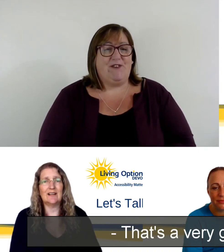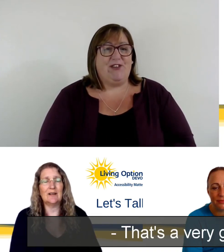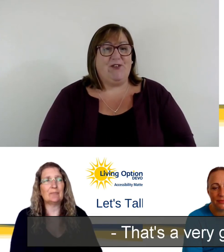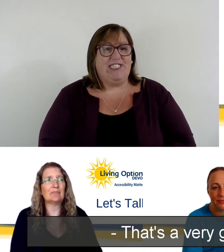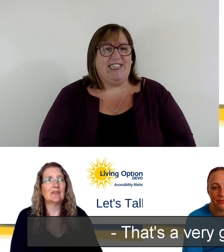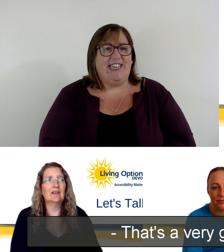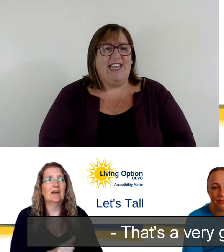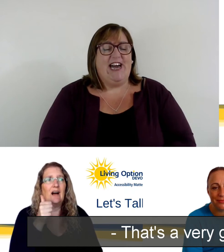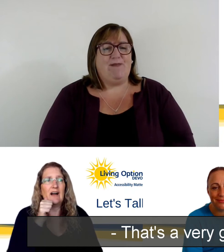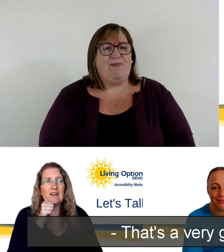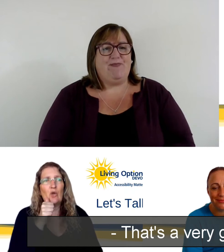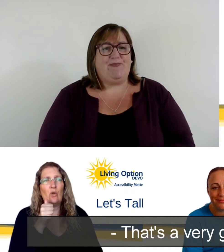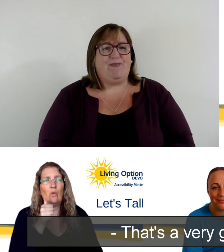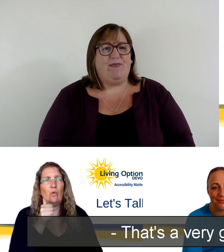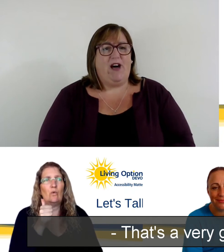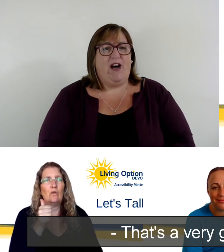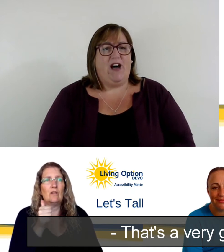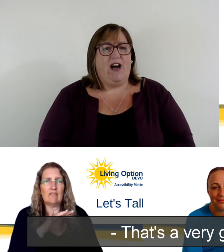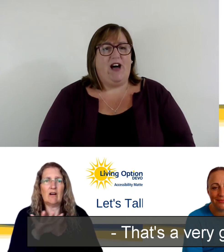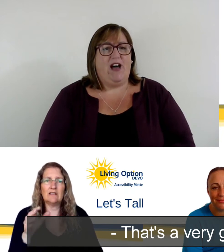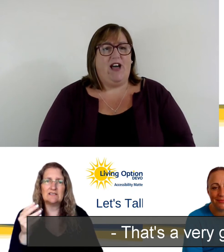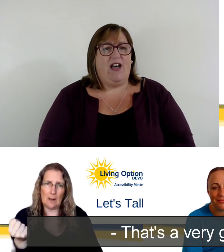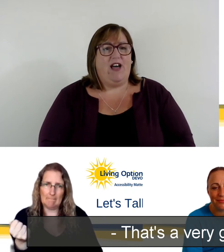That's a very good question.